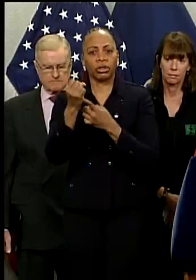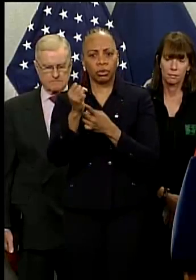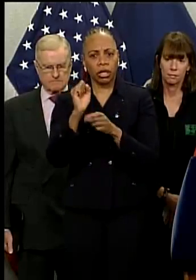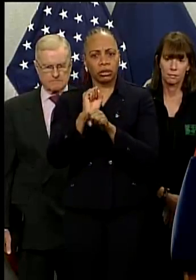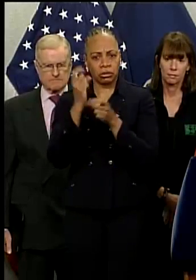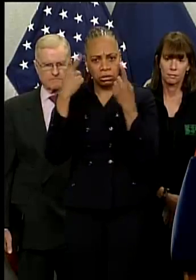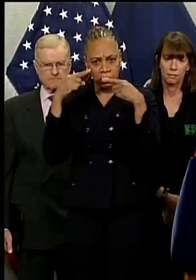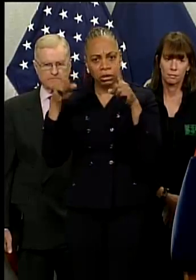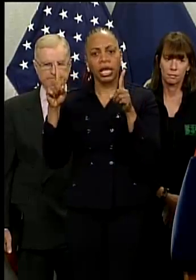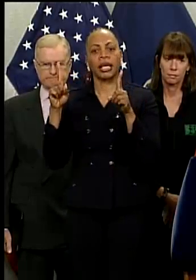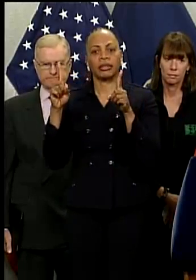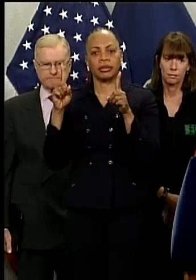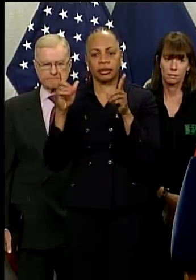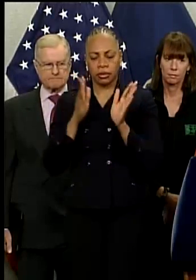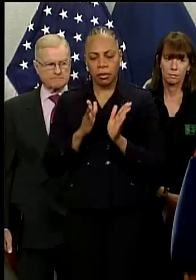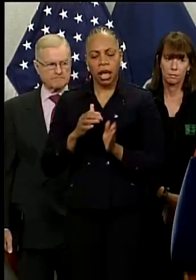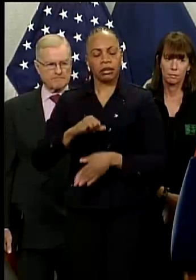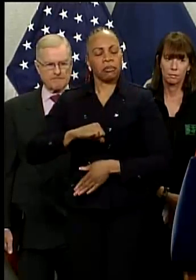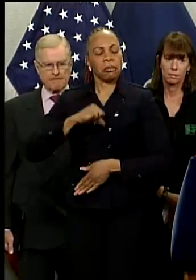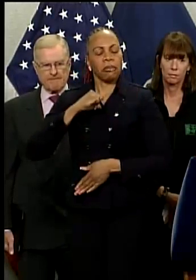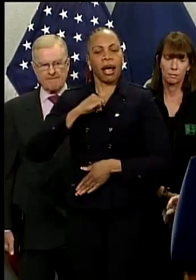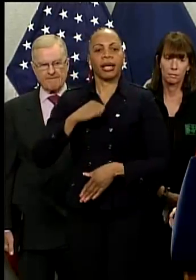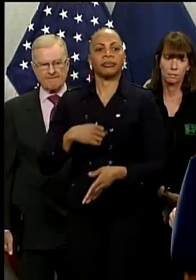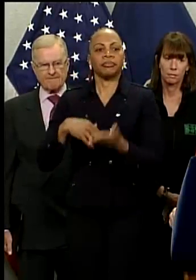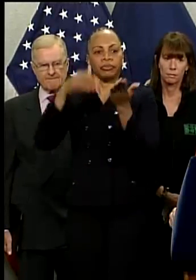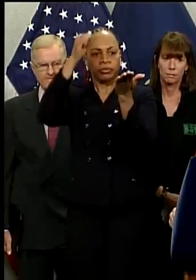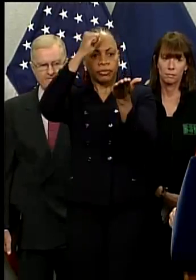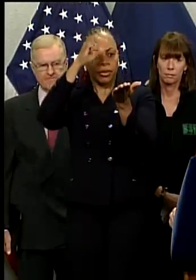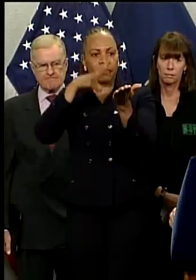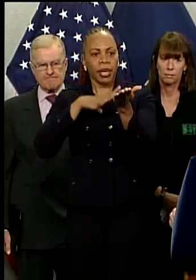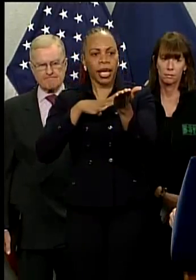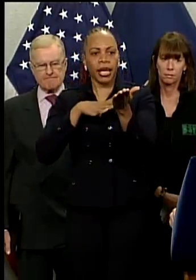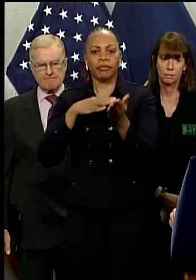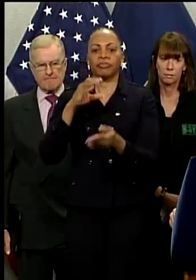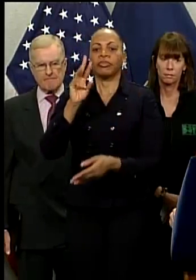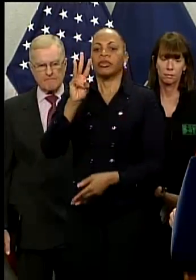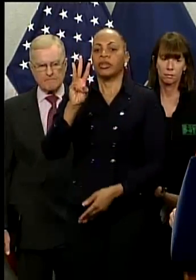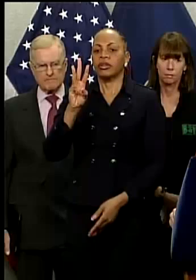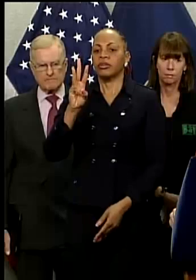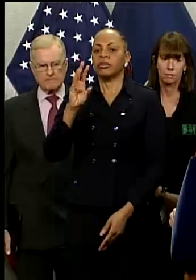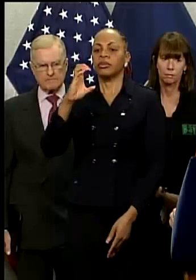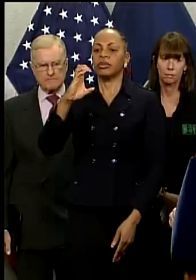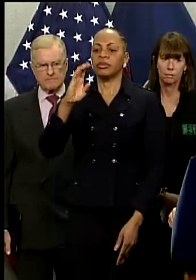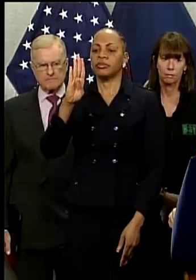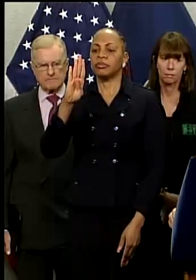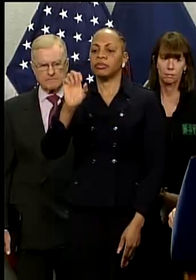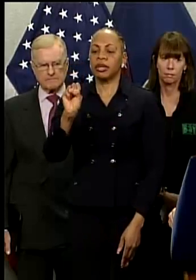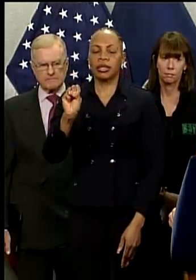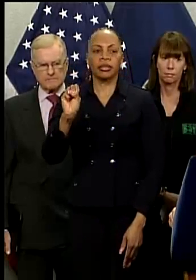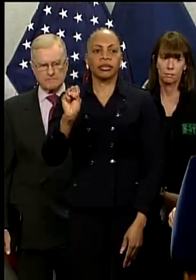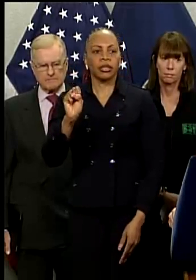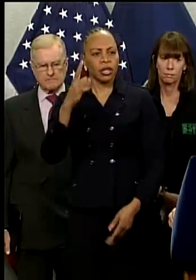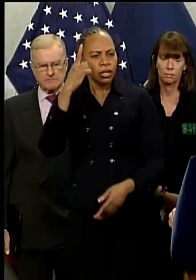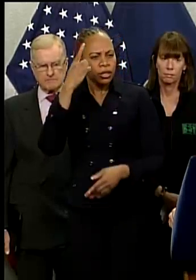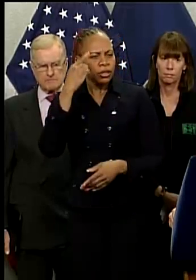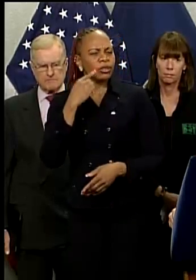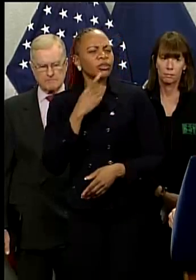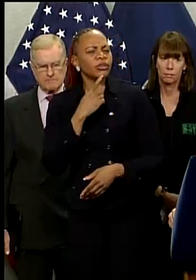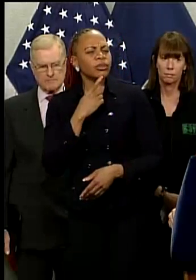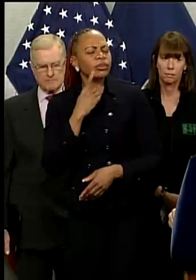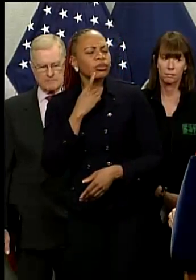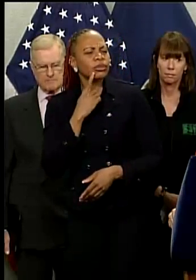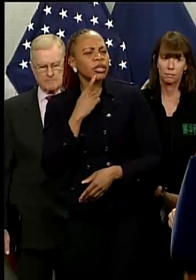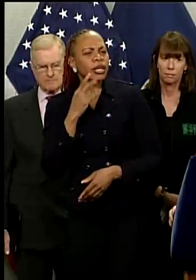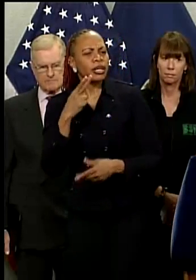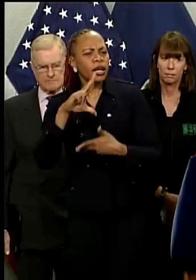planned. And I take great pride in that. Yes, sir. Mr. Mayor, Rich Lamb, WCBS. Do you think that, you mentioned Sandy, do you think that